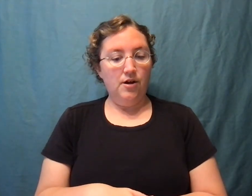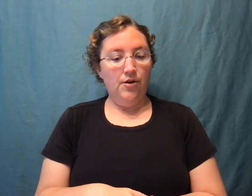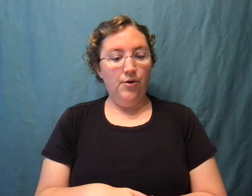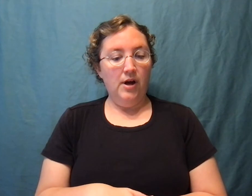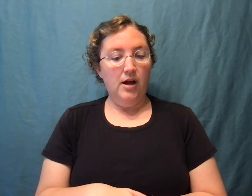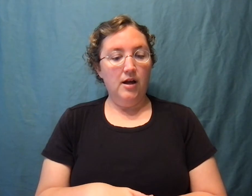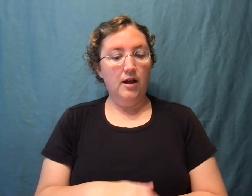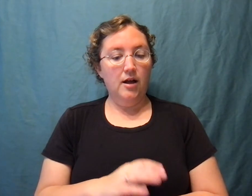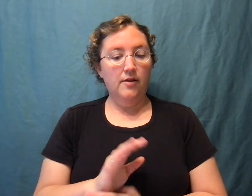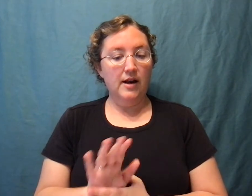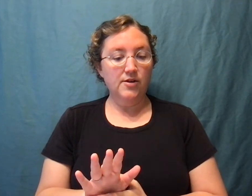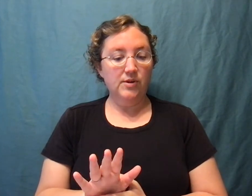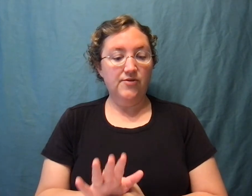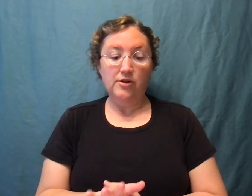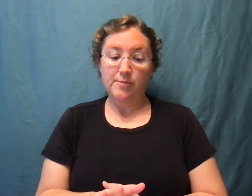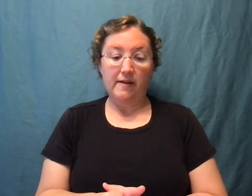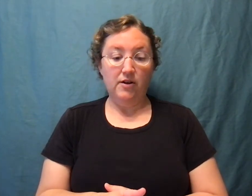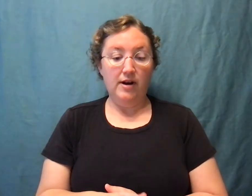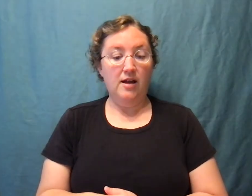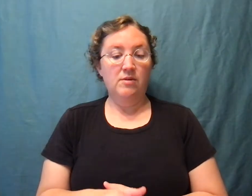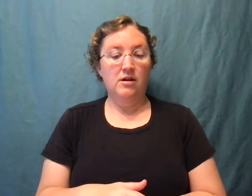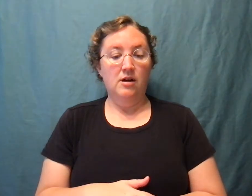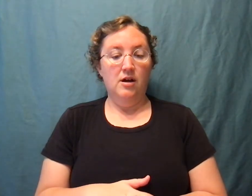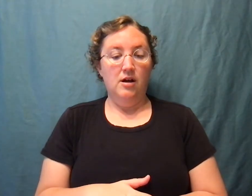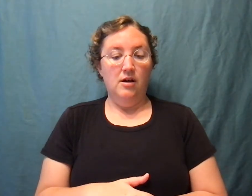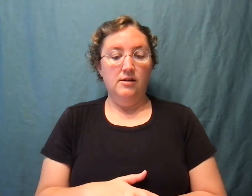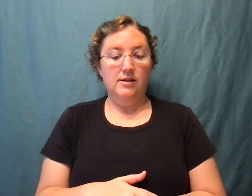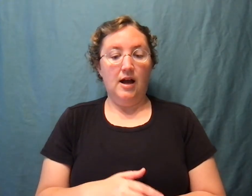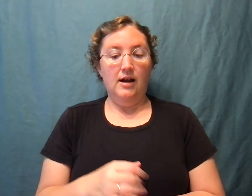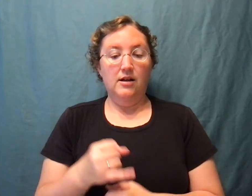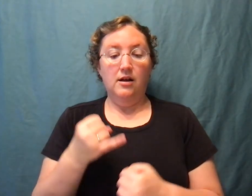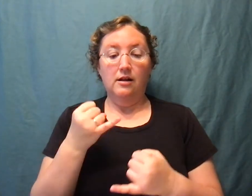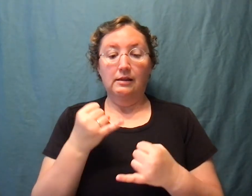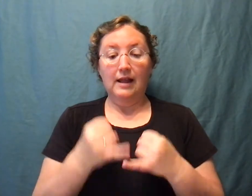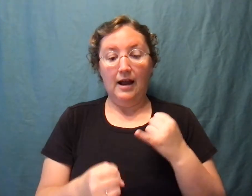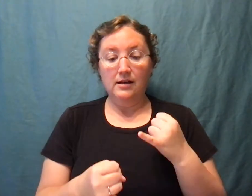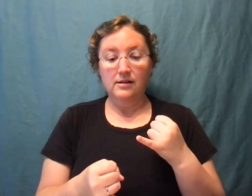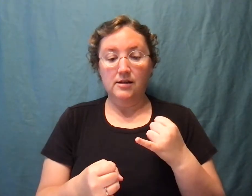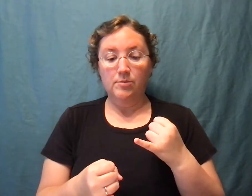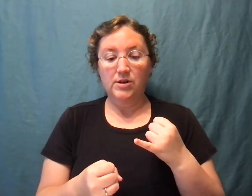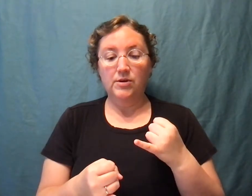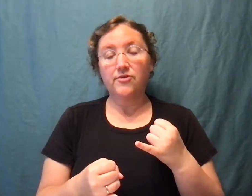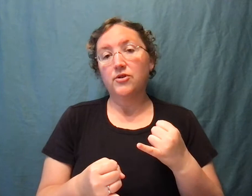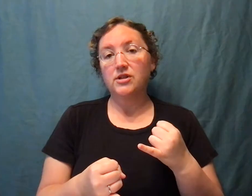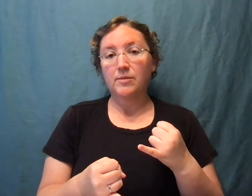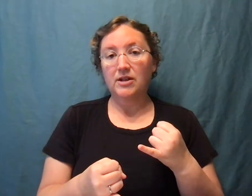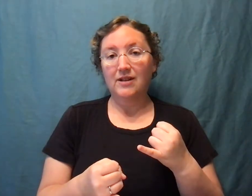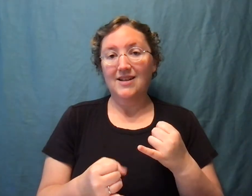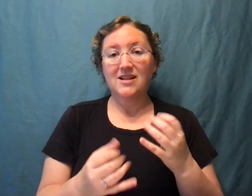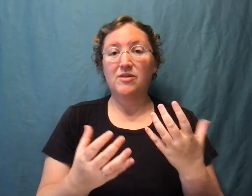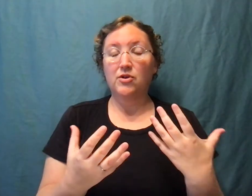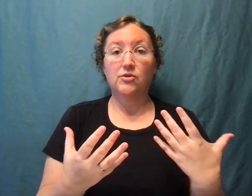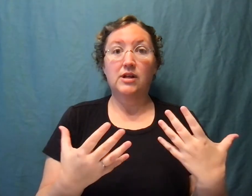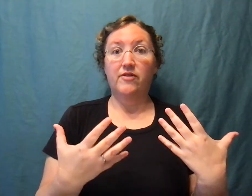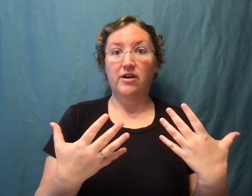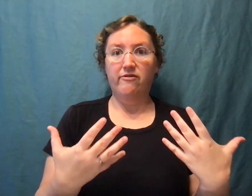So the next one is fingerspelling your name. Sign last between your first name and your last name. If you're in a very